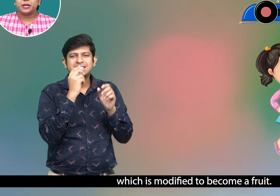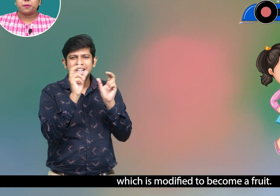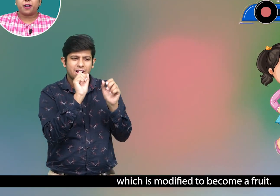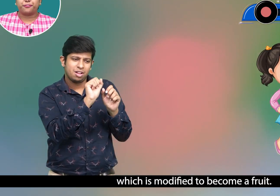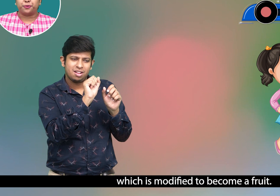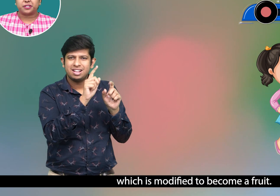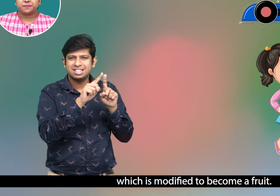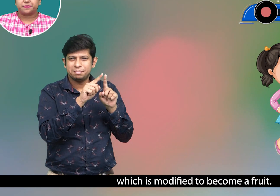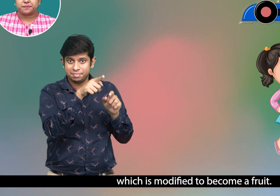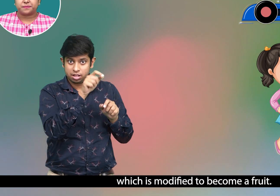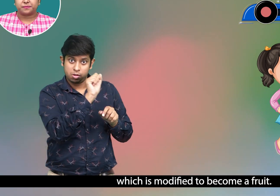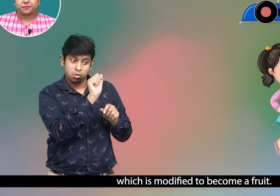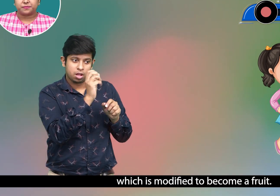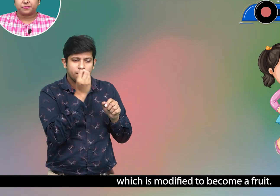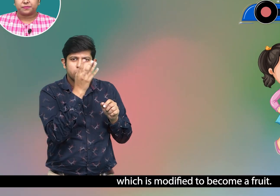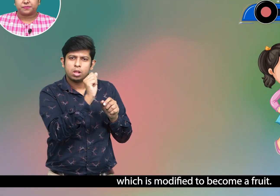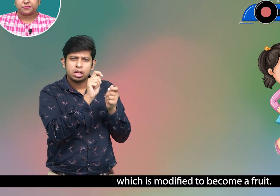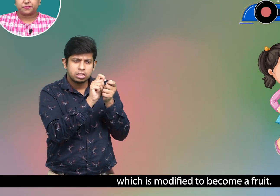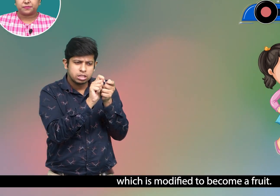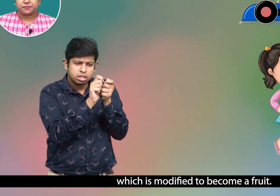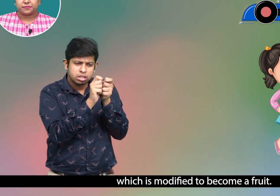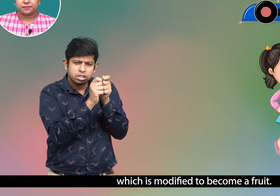modified to become a fruit.